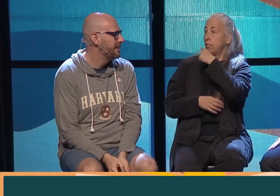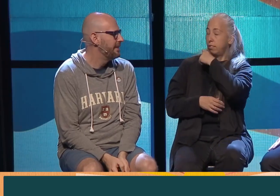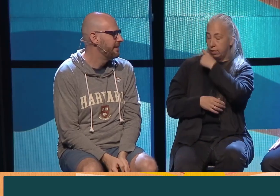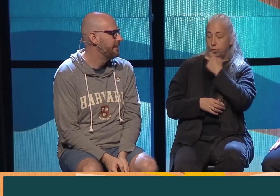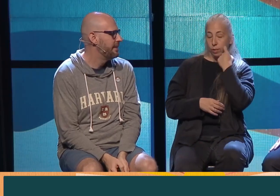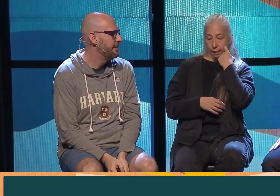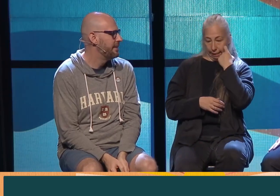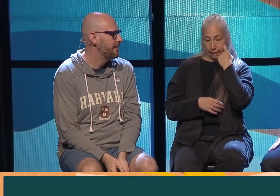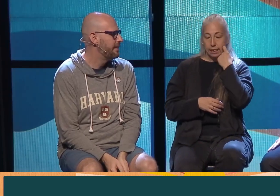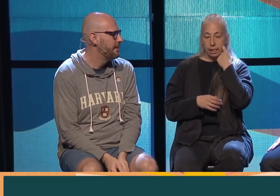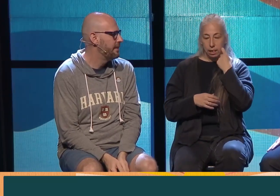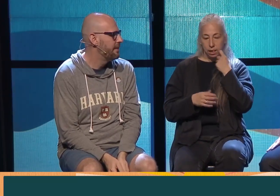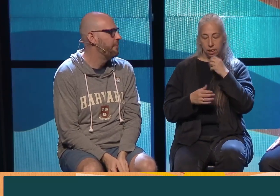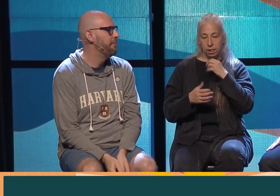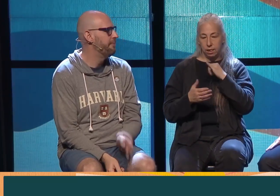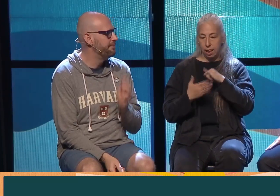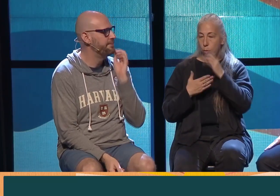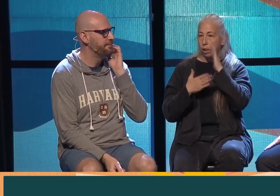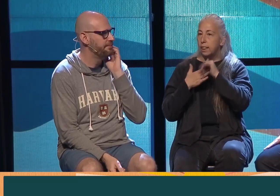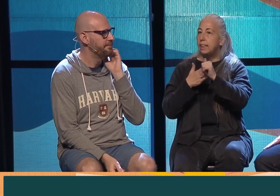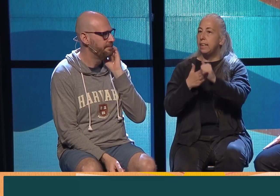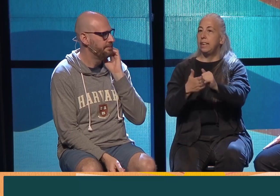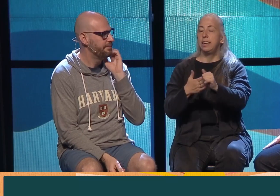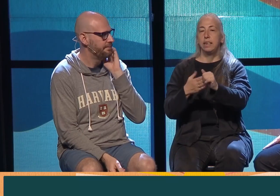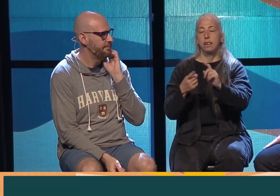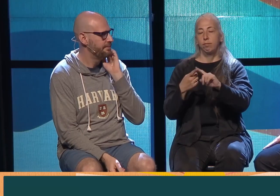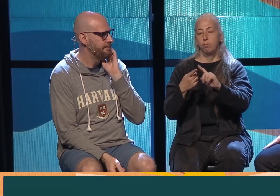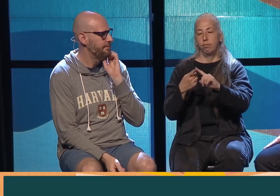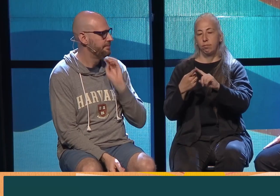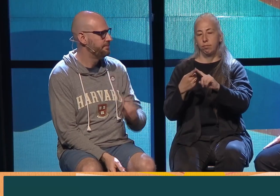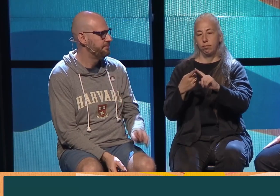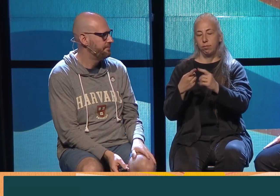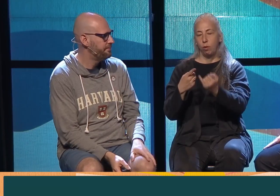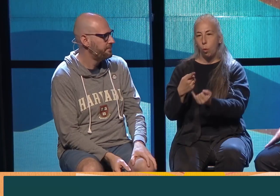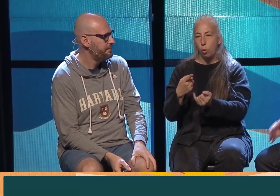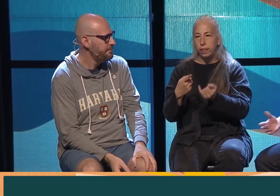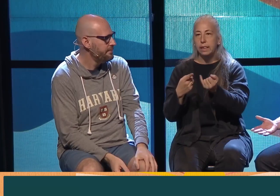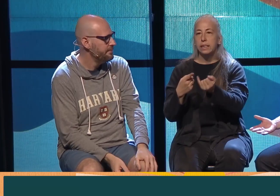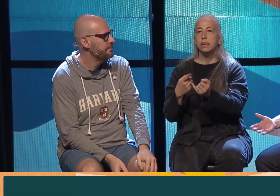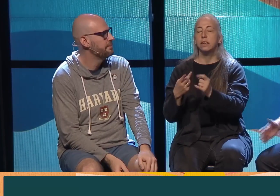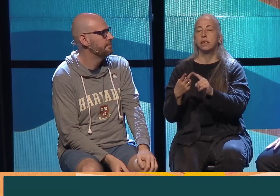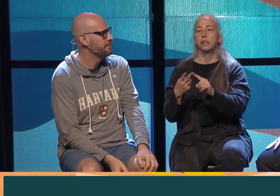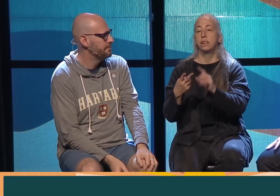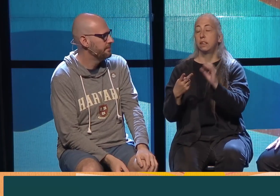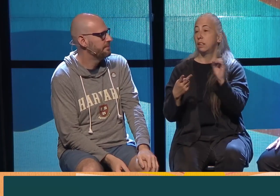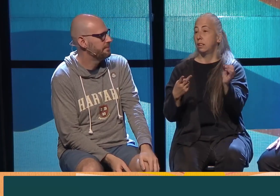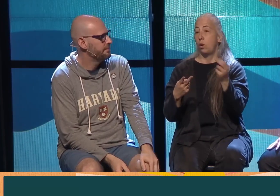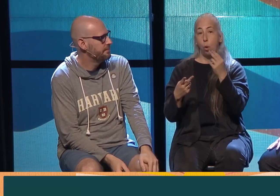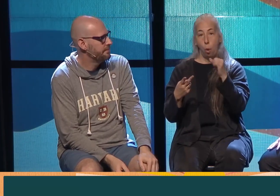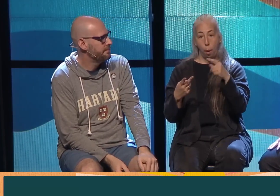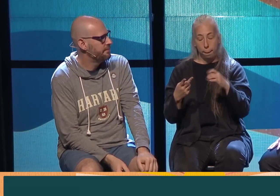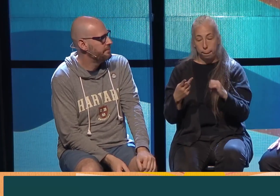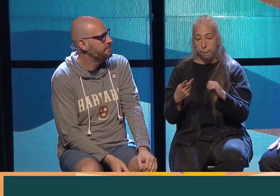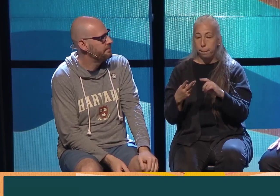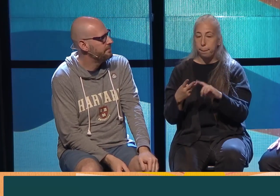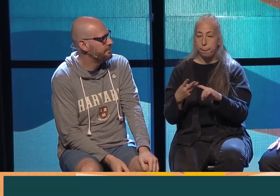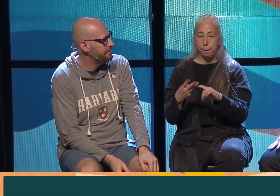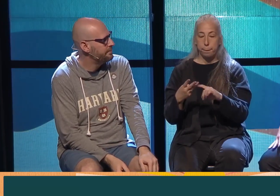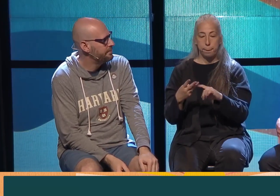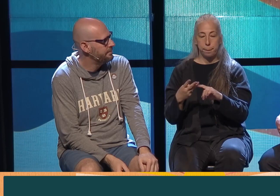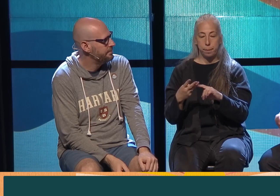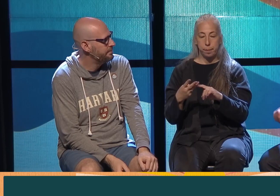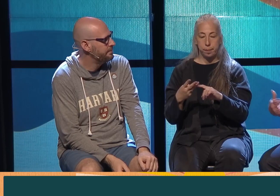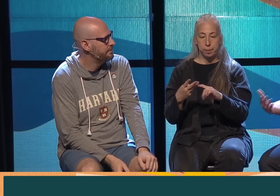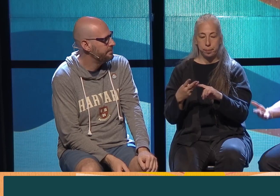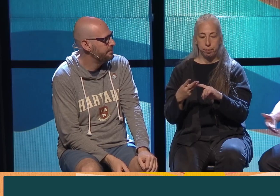think that's loneliness. I think there's a sense of hopelessness. I think it can lead to,